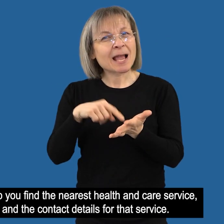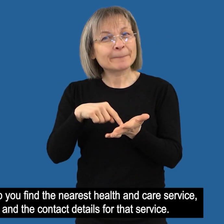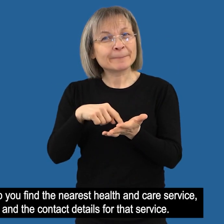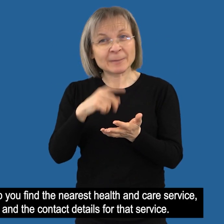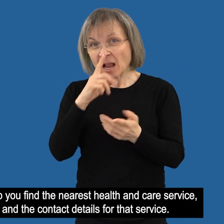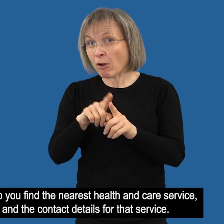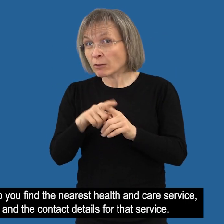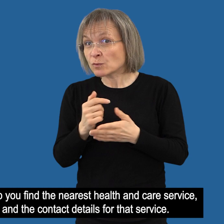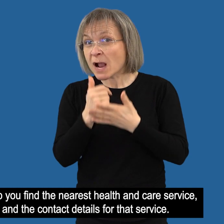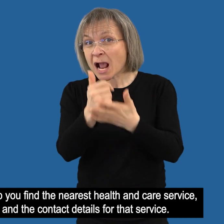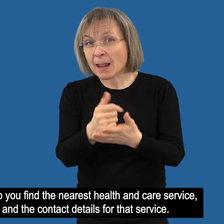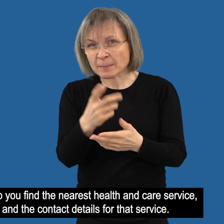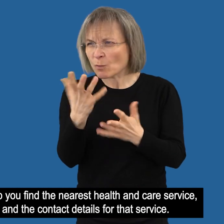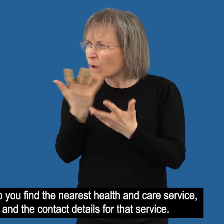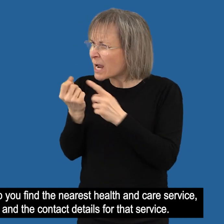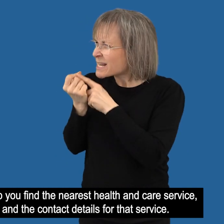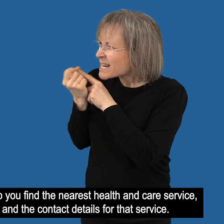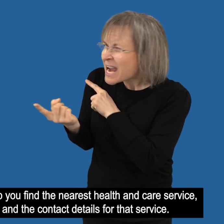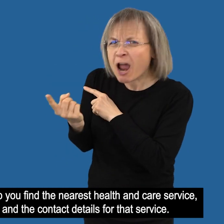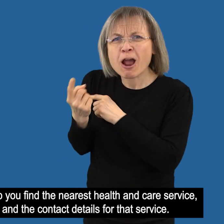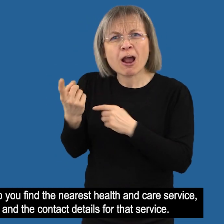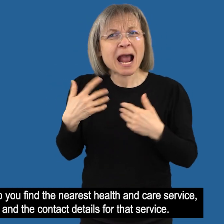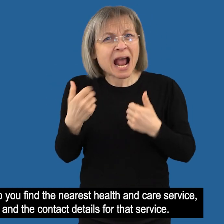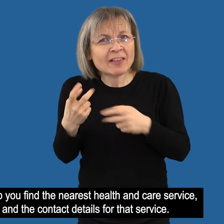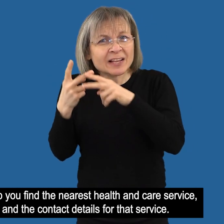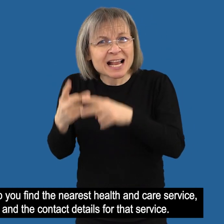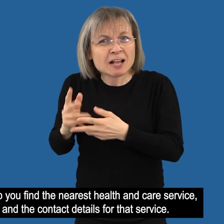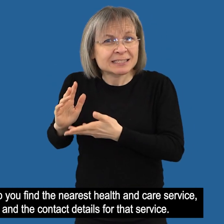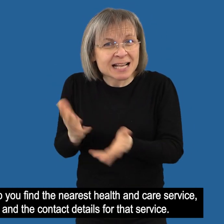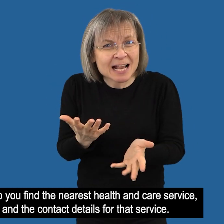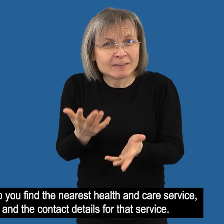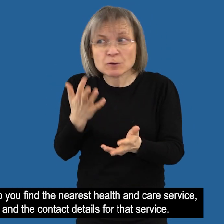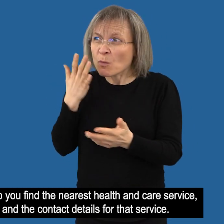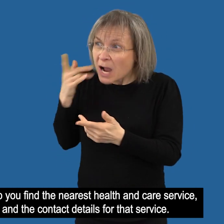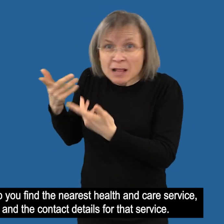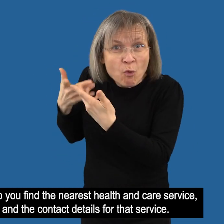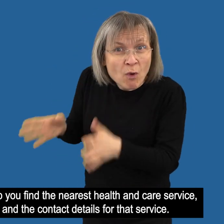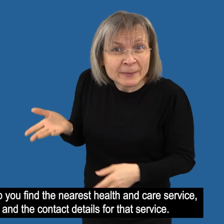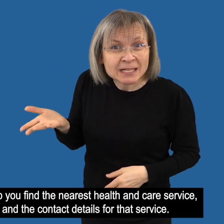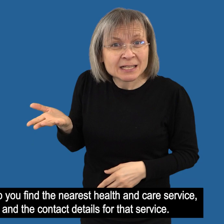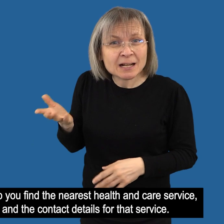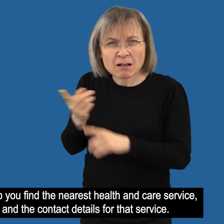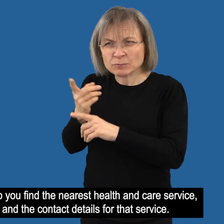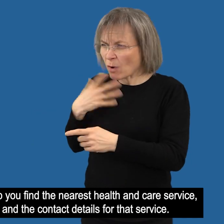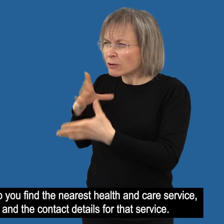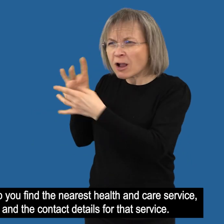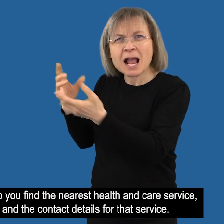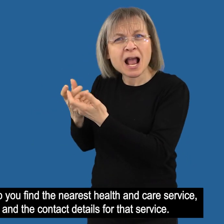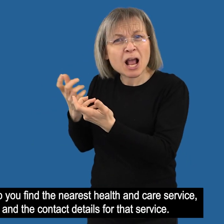The app can also help you find the nearest health and care service, when it's open, and the contact details for that